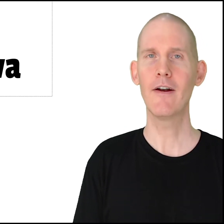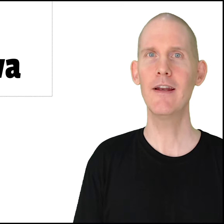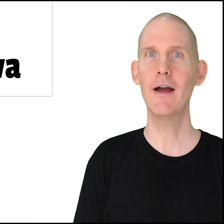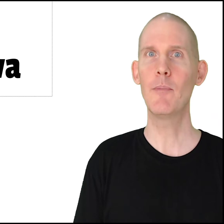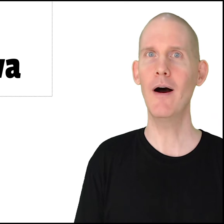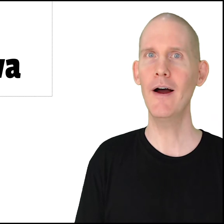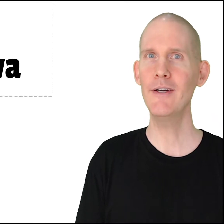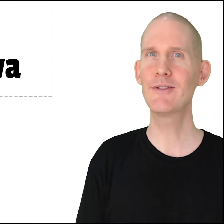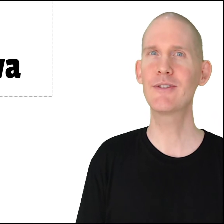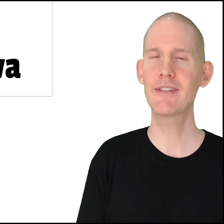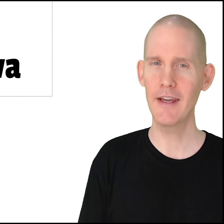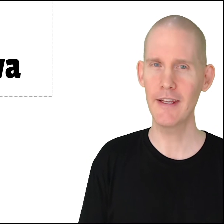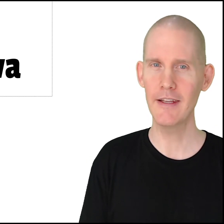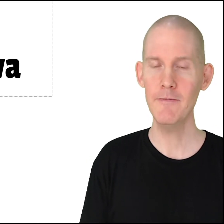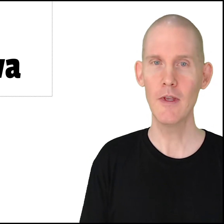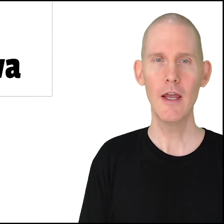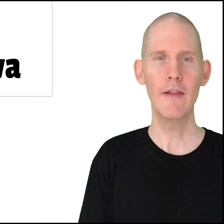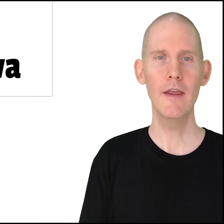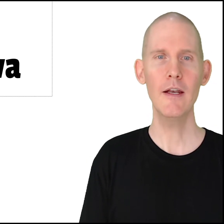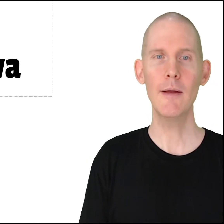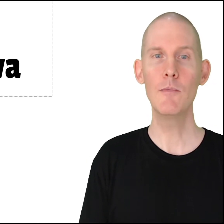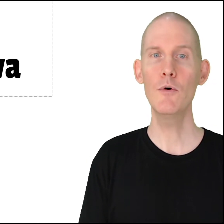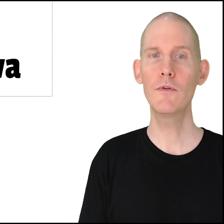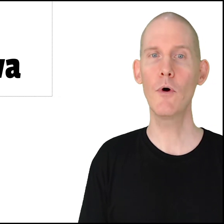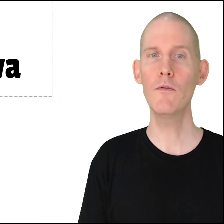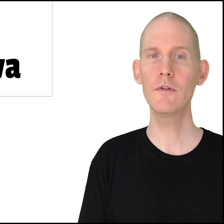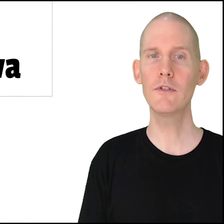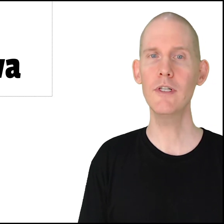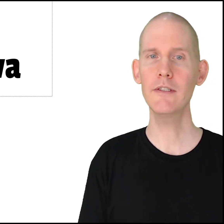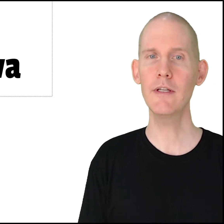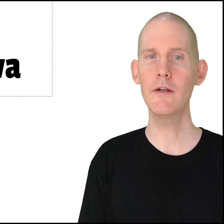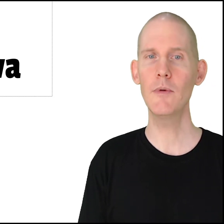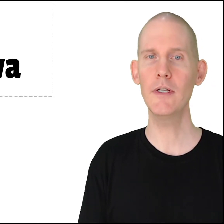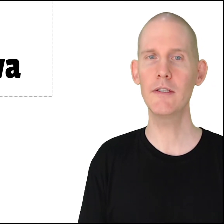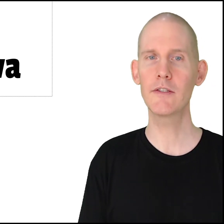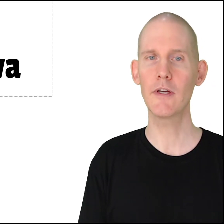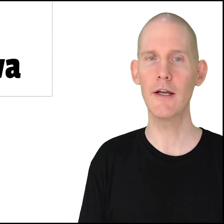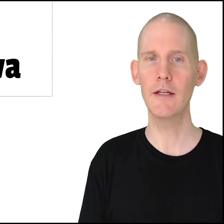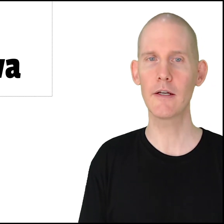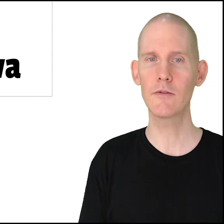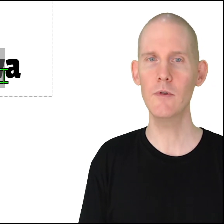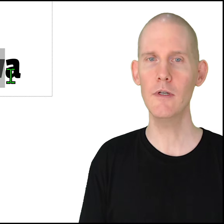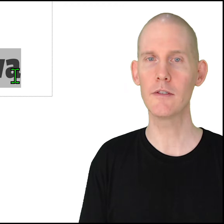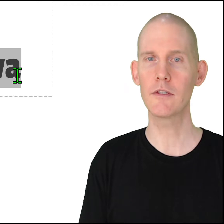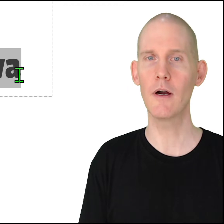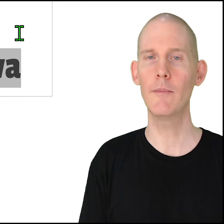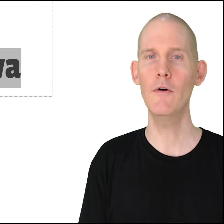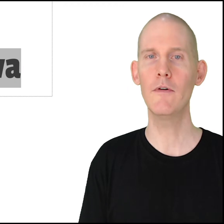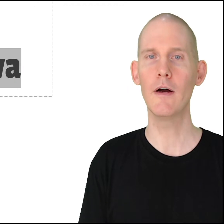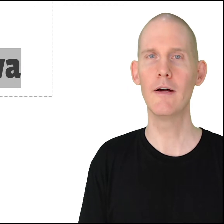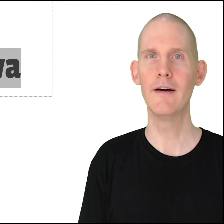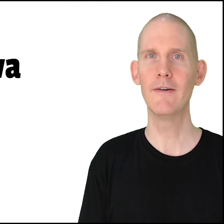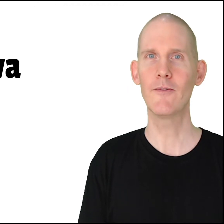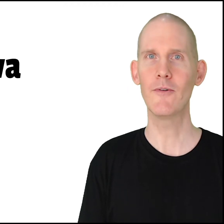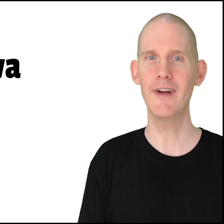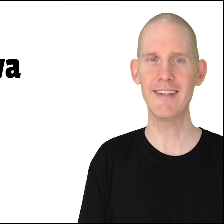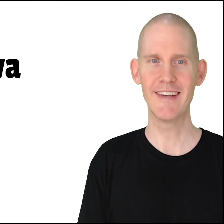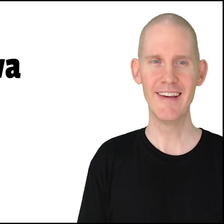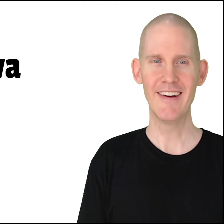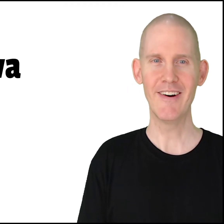I paused slightly, and then I moved over just a little bit to sign the next word, Sharapova. Right. Okay,